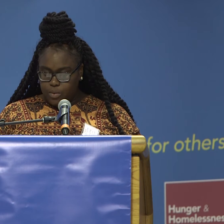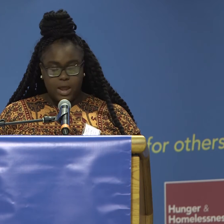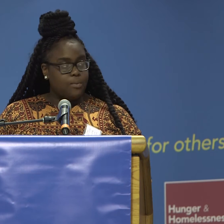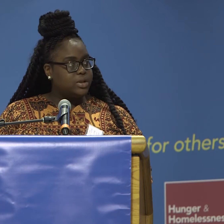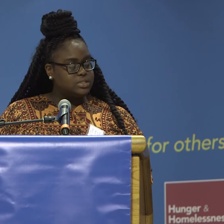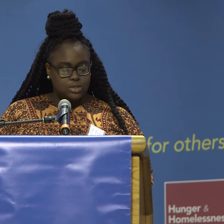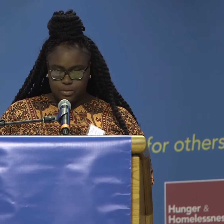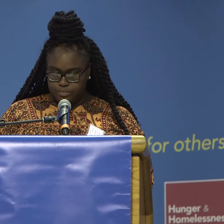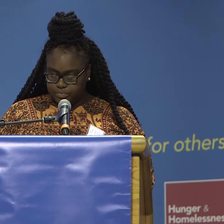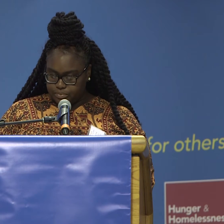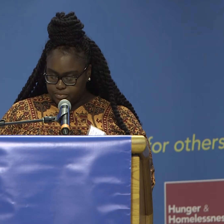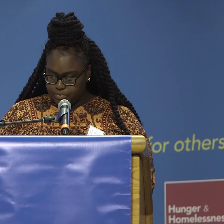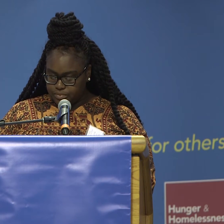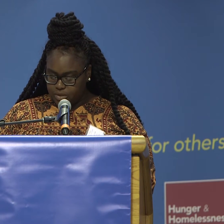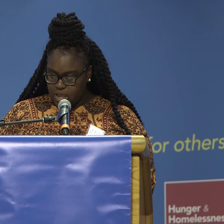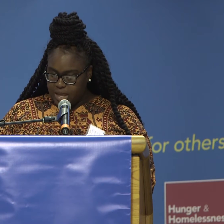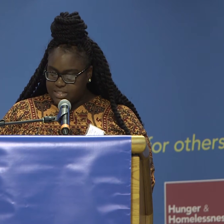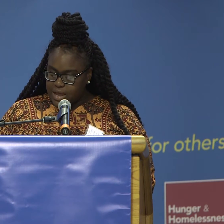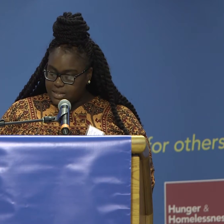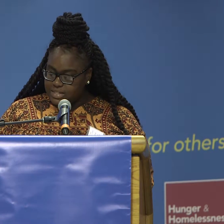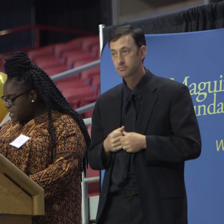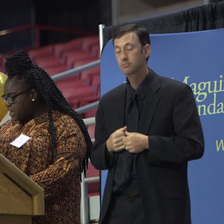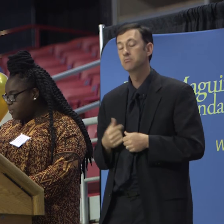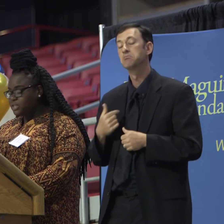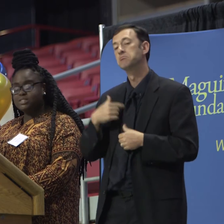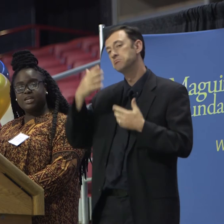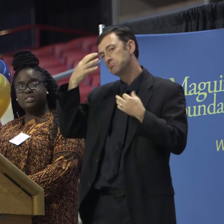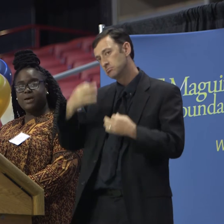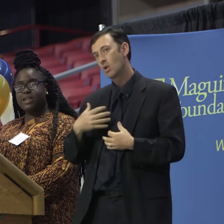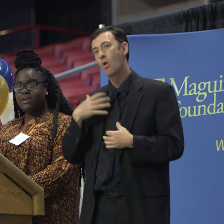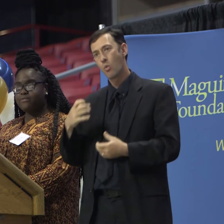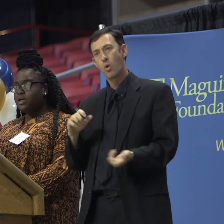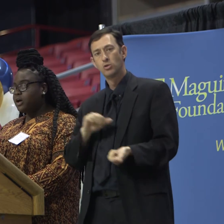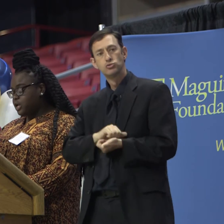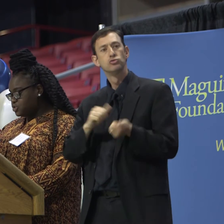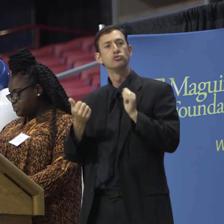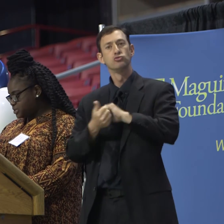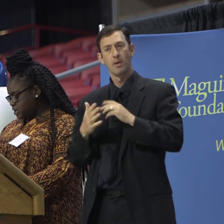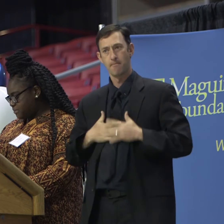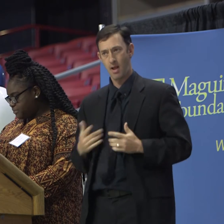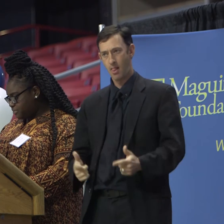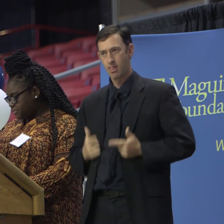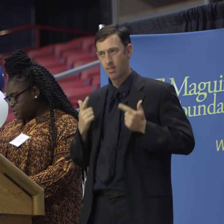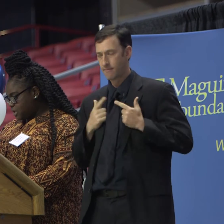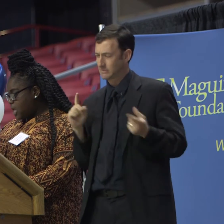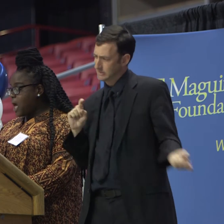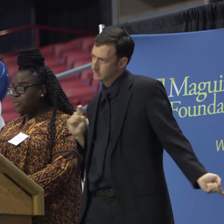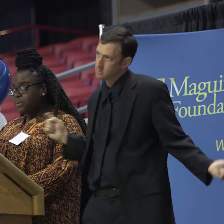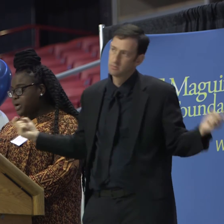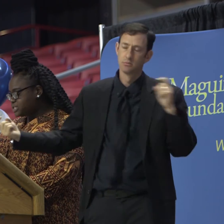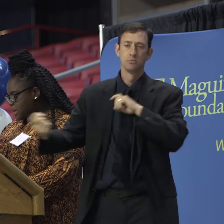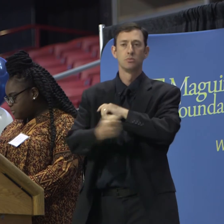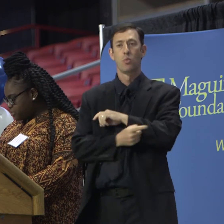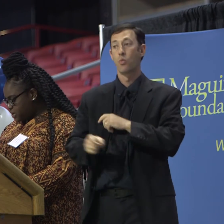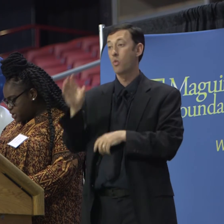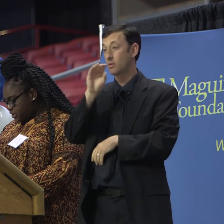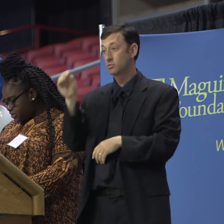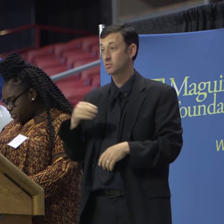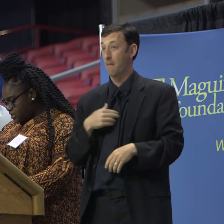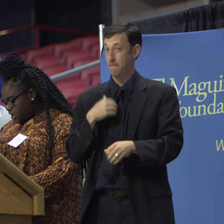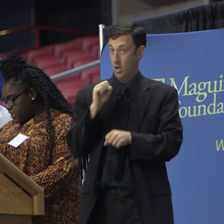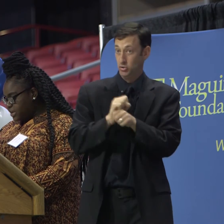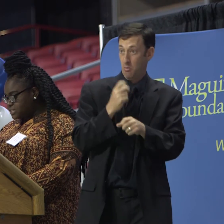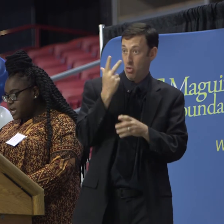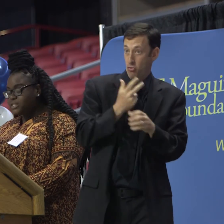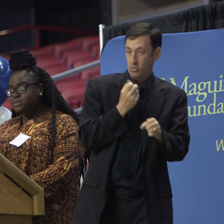out what I wanted to do. I decided I wanted to change my life 100%. I quit my job of 3